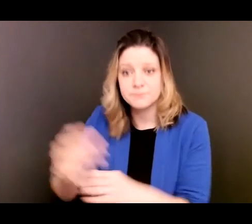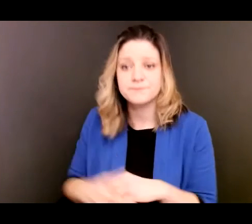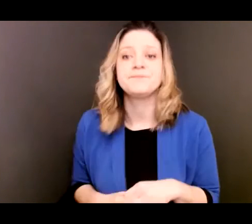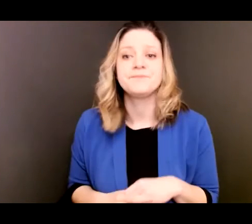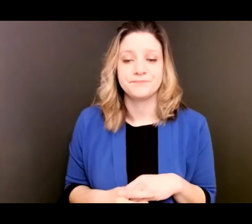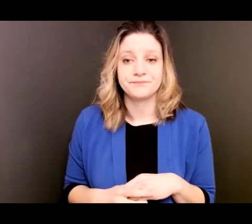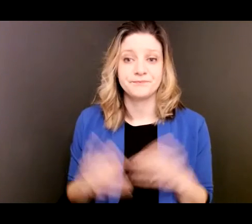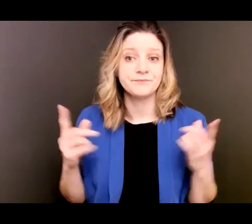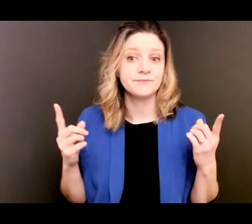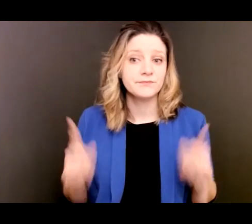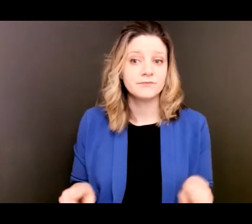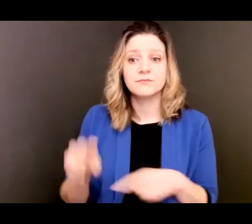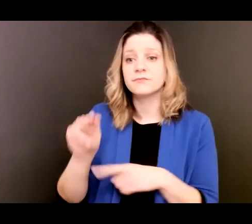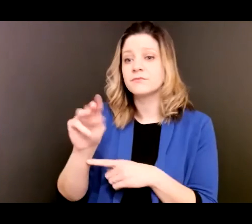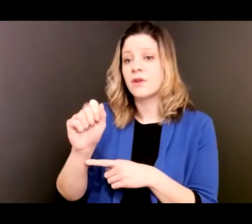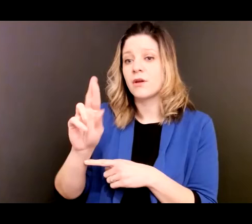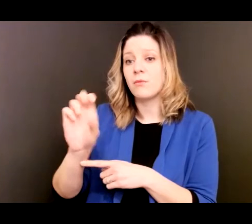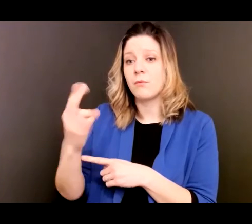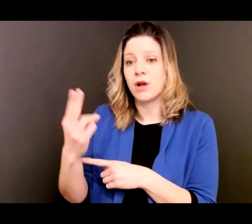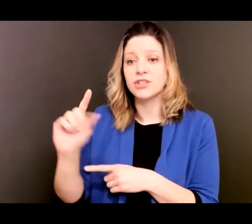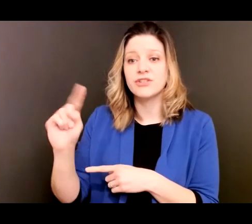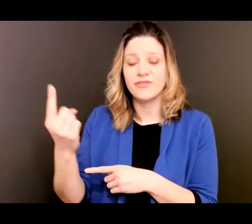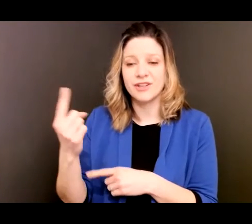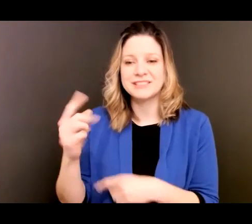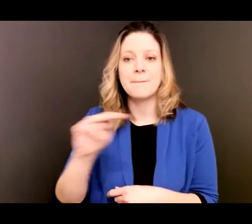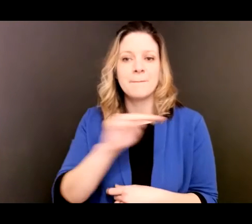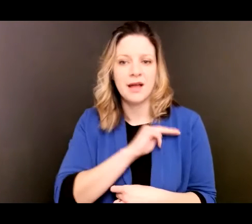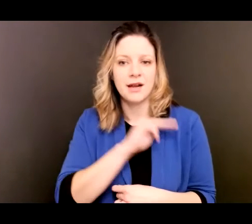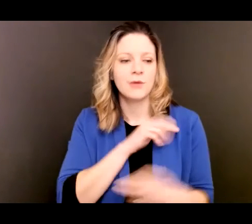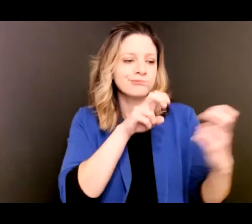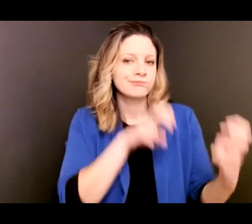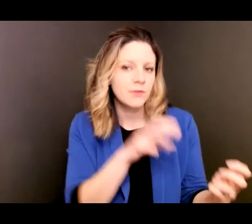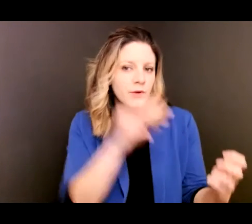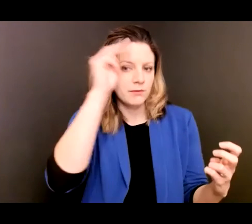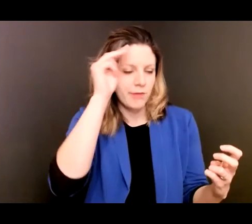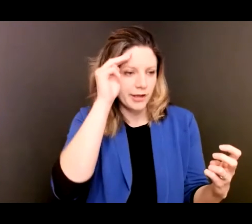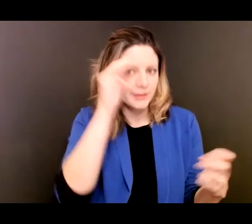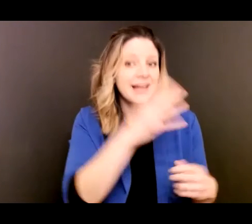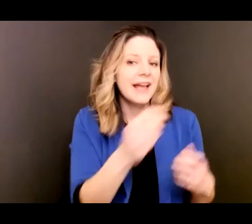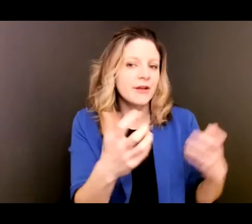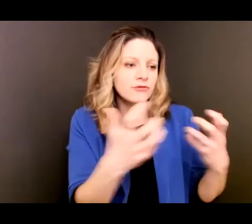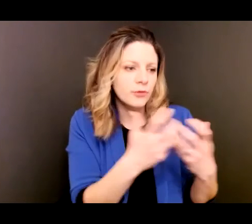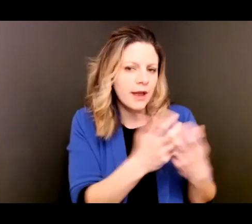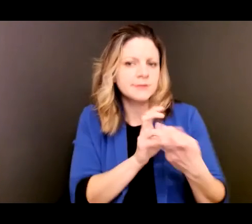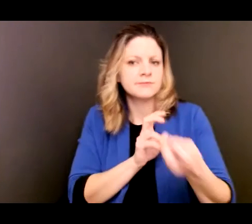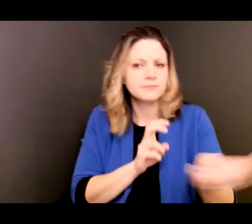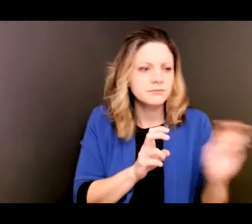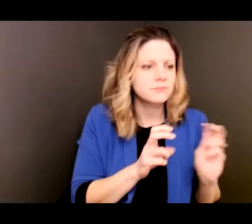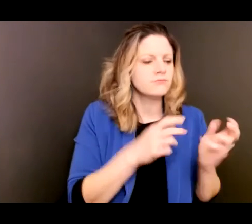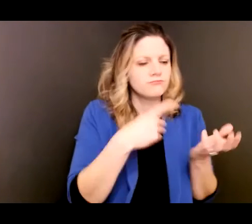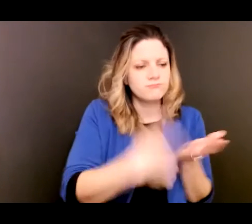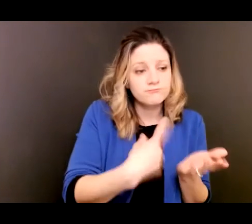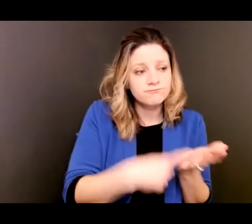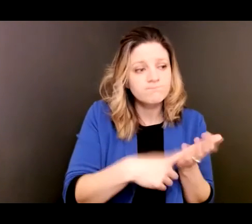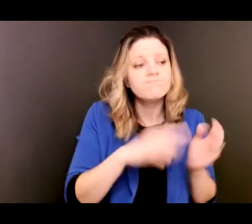On March 1st, Monica will be meeting with Michael and his housemates at Chaplain to talk about the